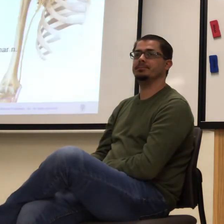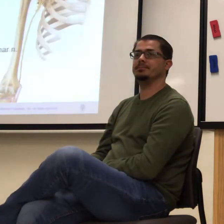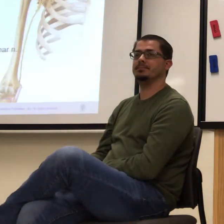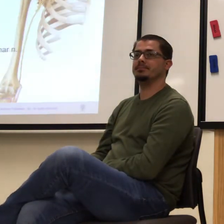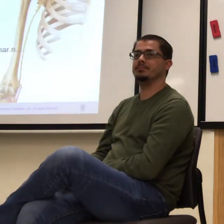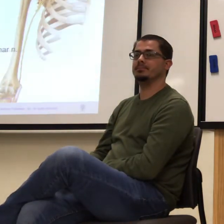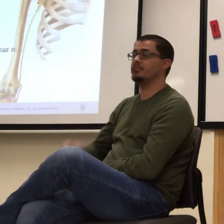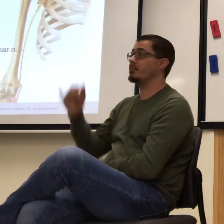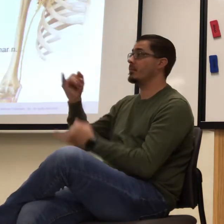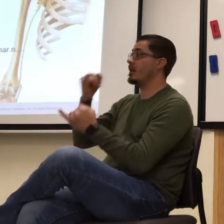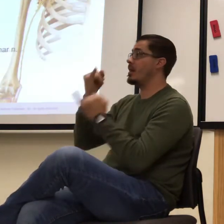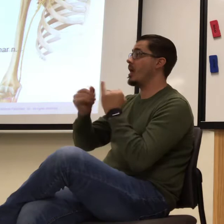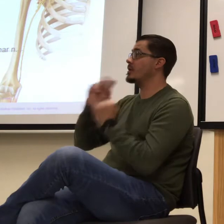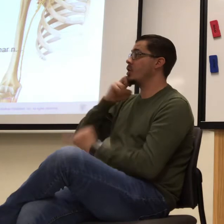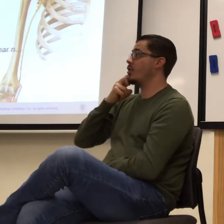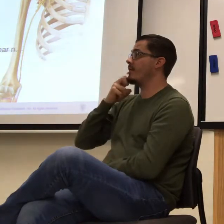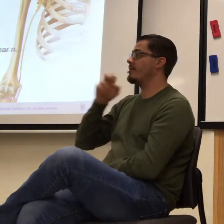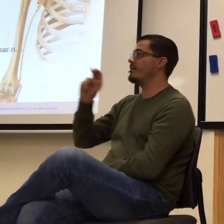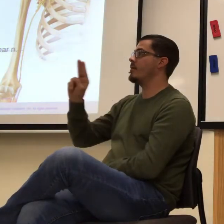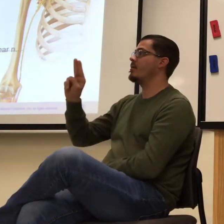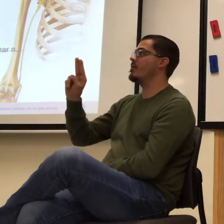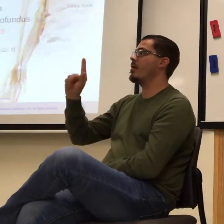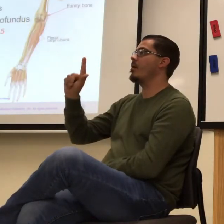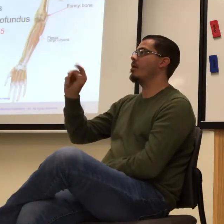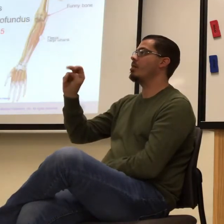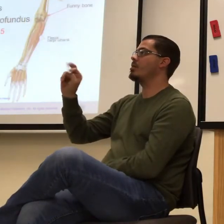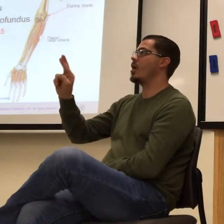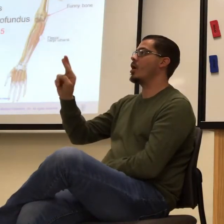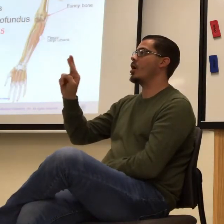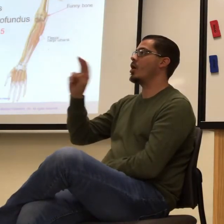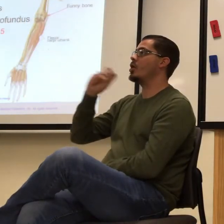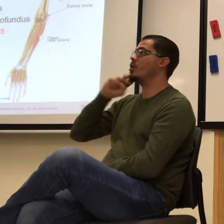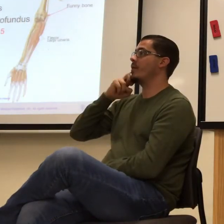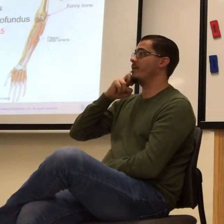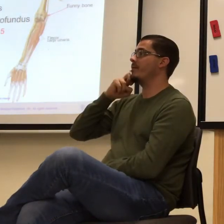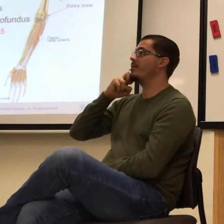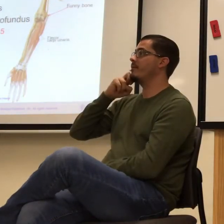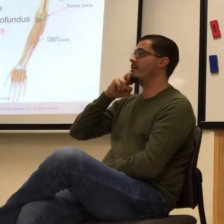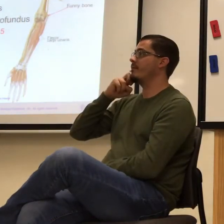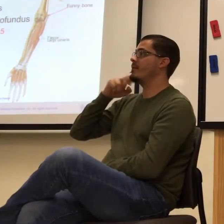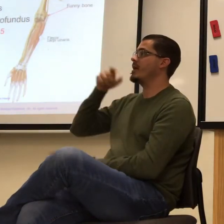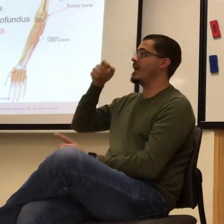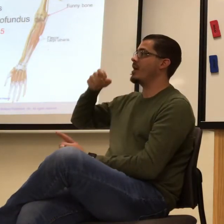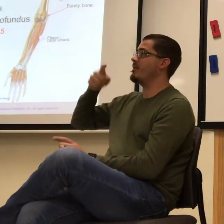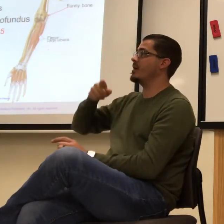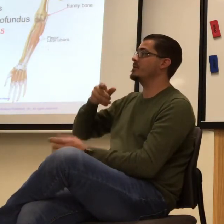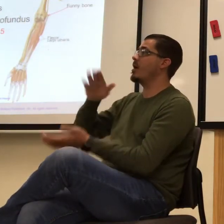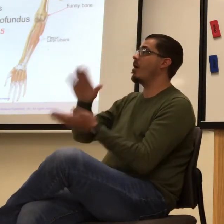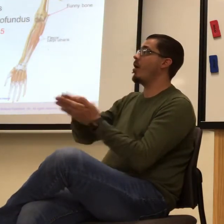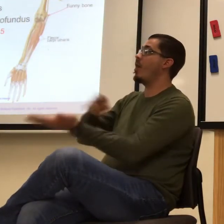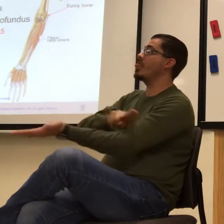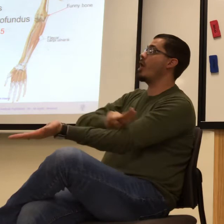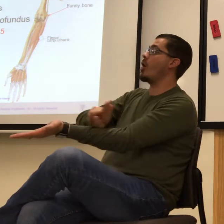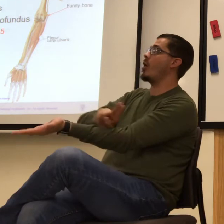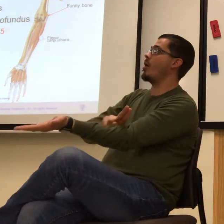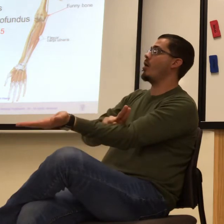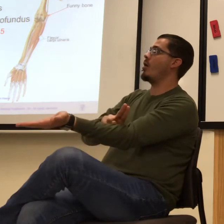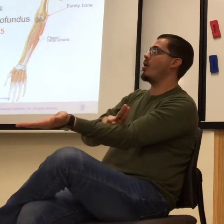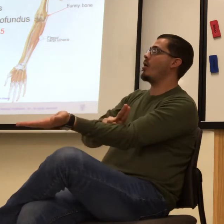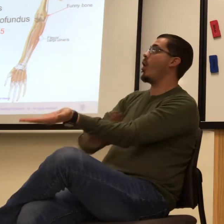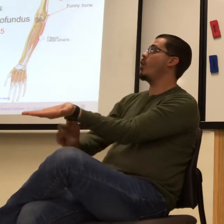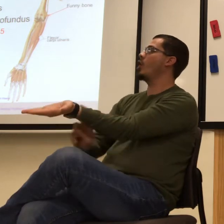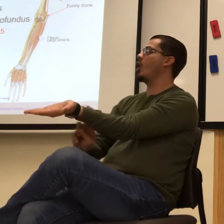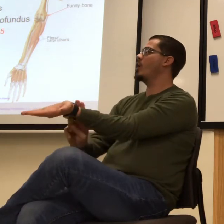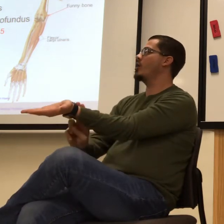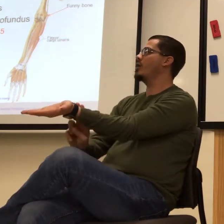Okay, the last nerve here is the ulnar nerve, and it innervates muscles on the ulnar side. The flexor